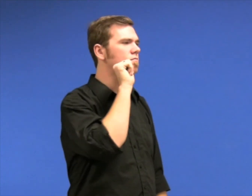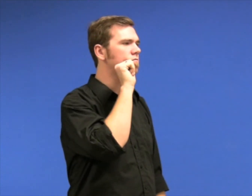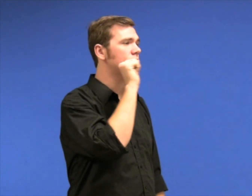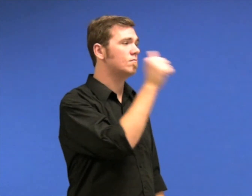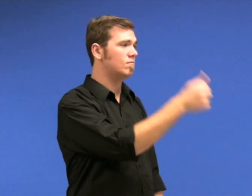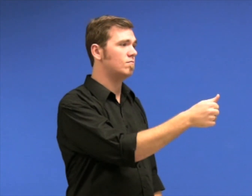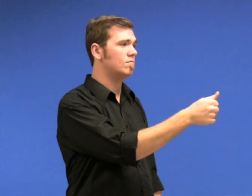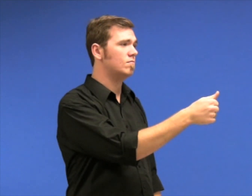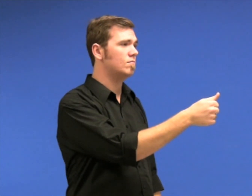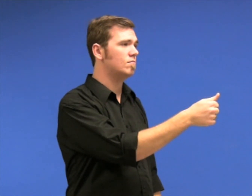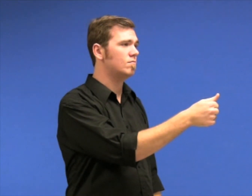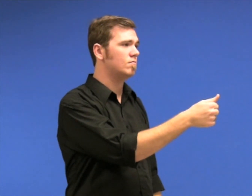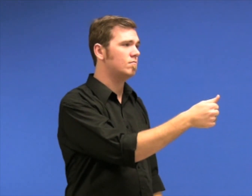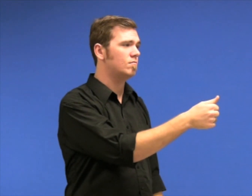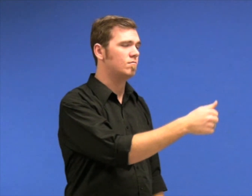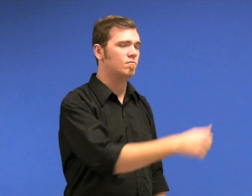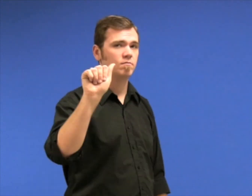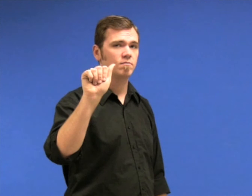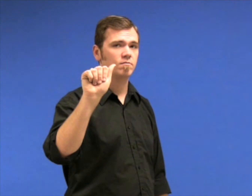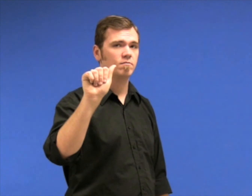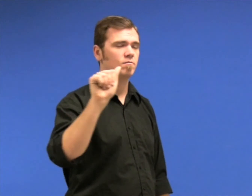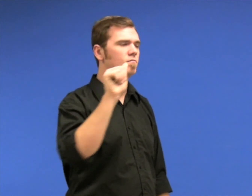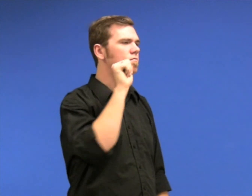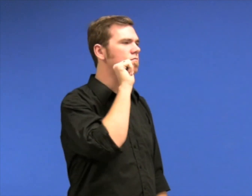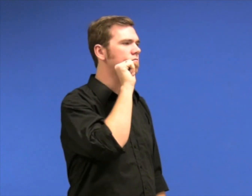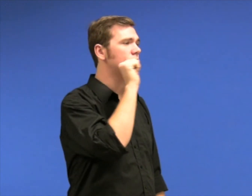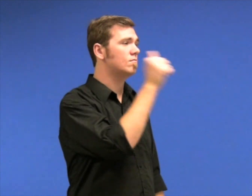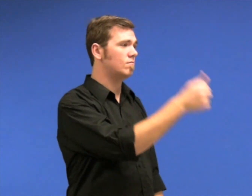is tomorrow. So it's the opposite of yesterday. Tomorrow.